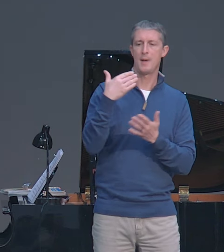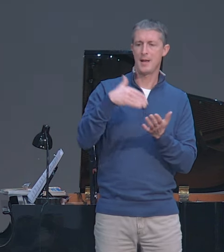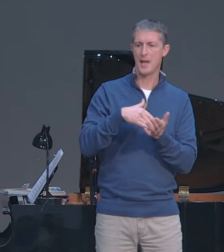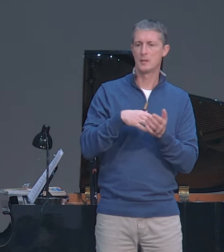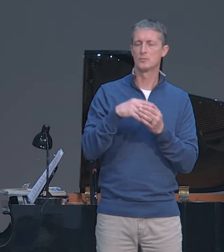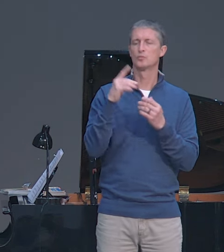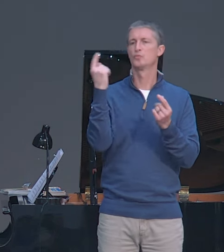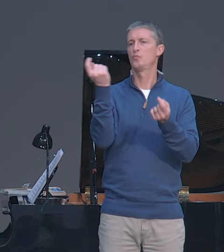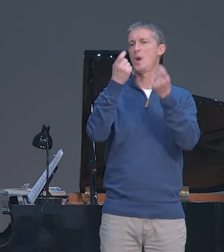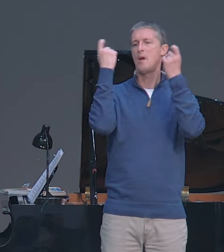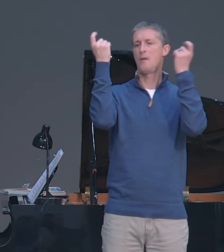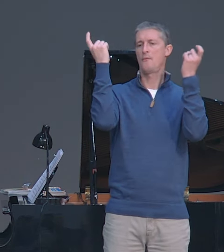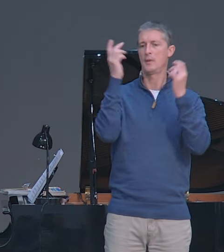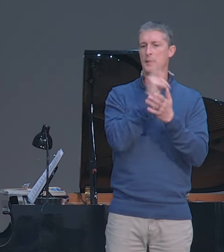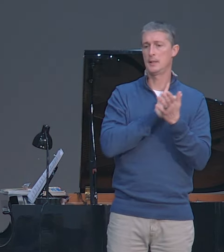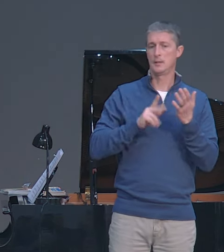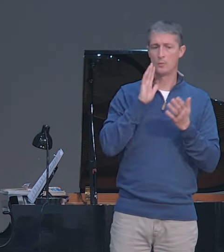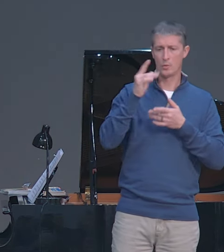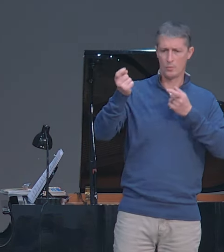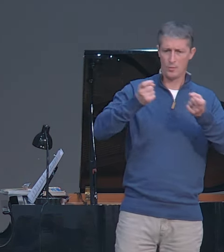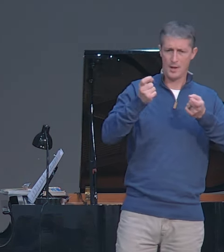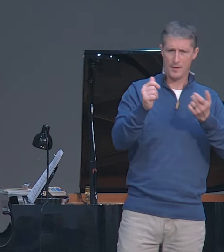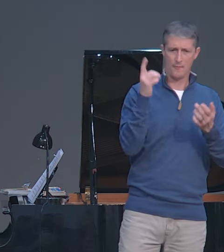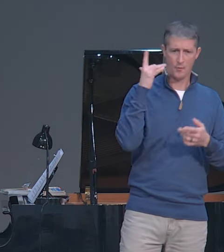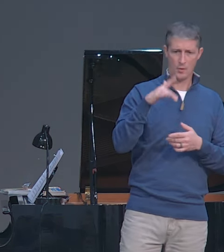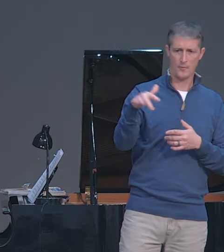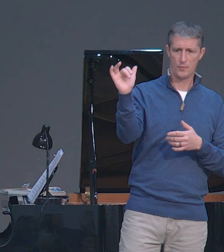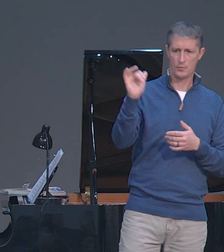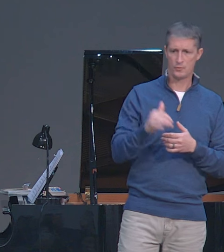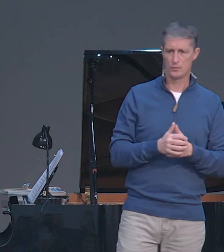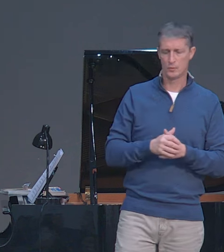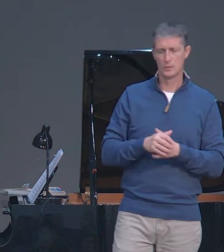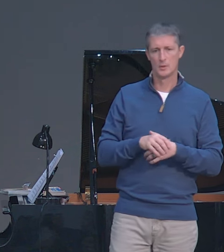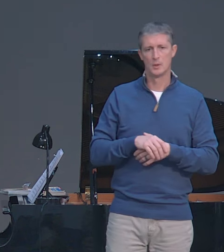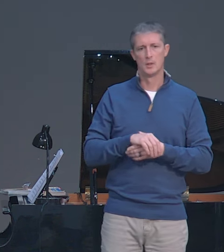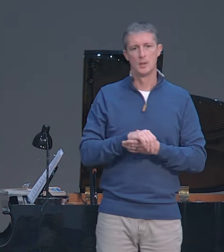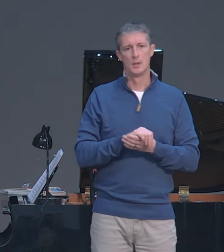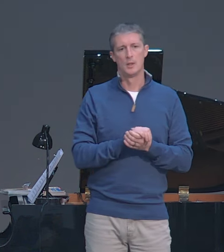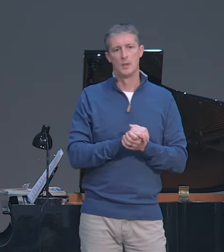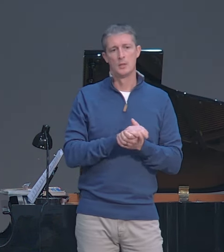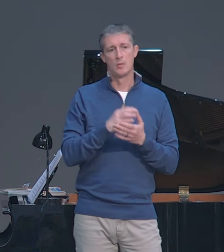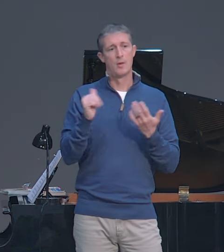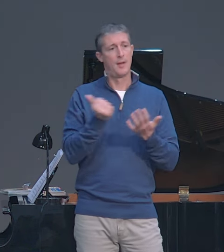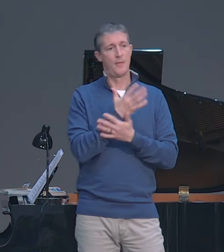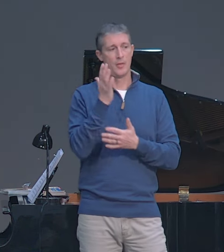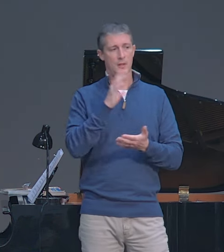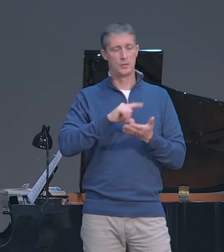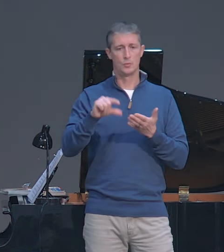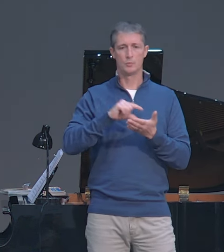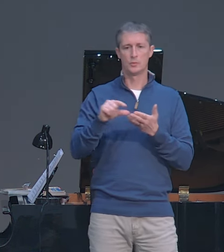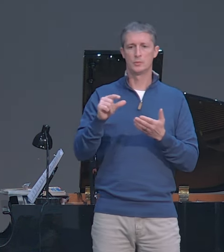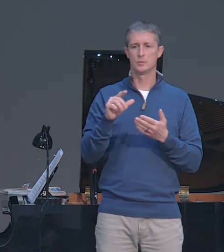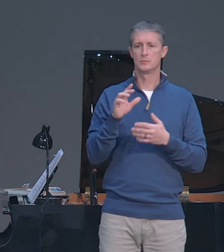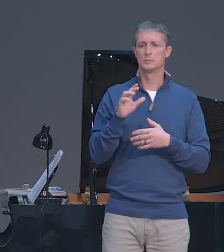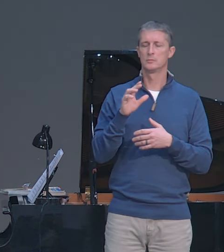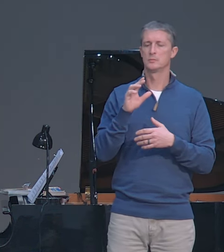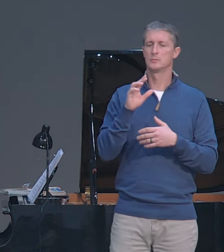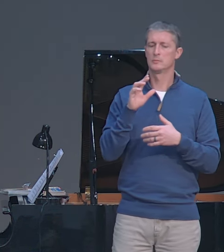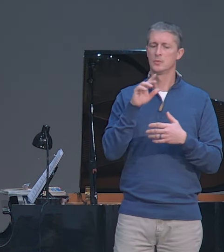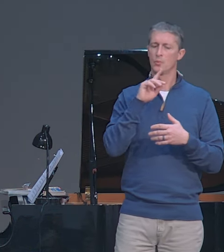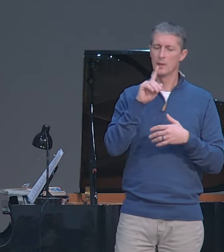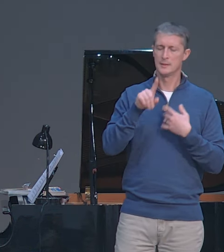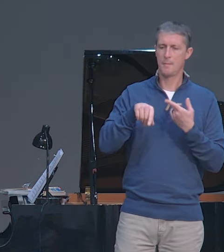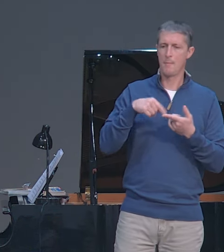will reign forever. So everything in Scripture is really dependent on the fact that